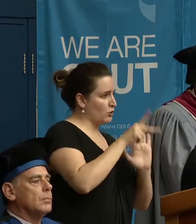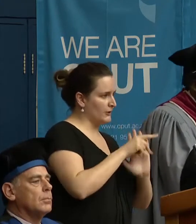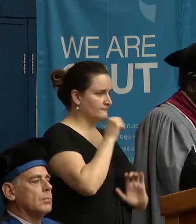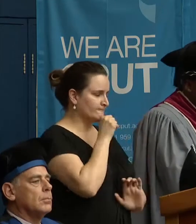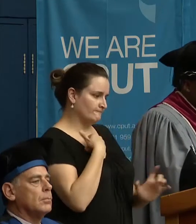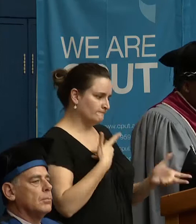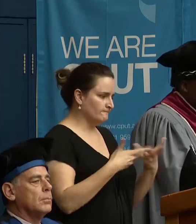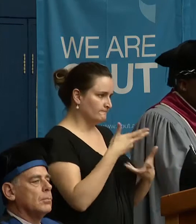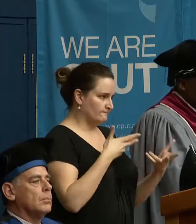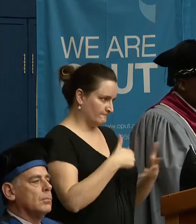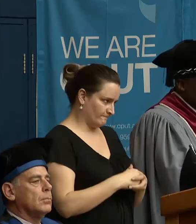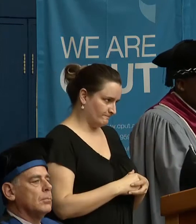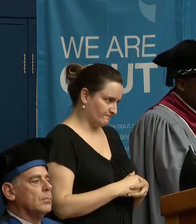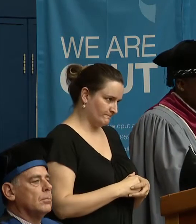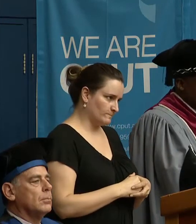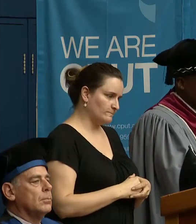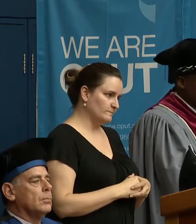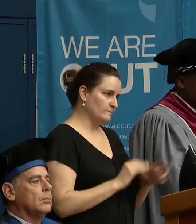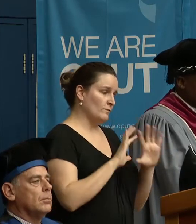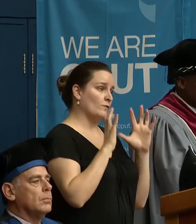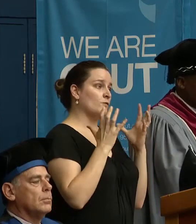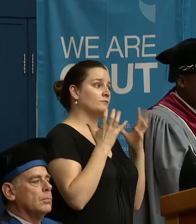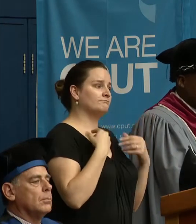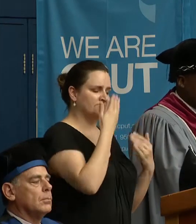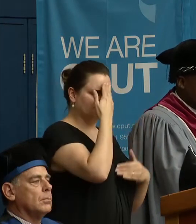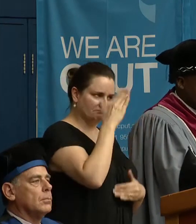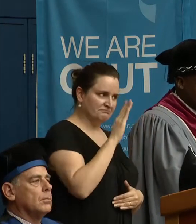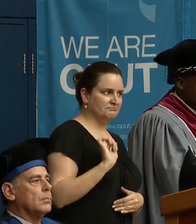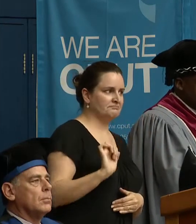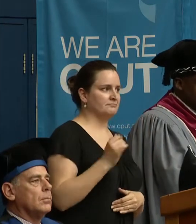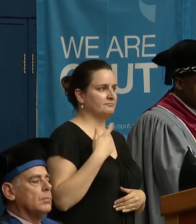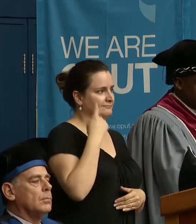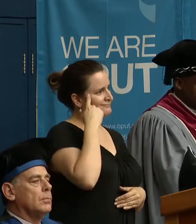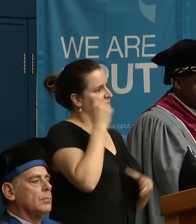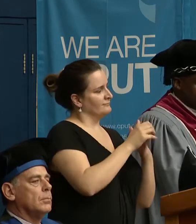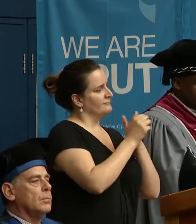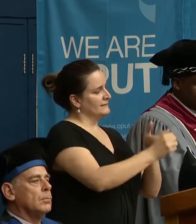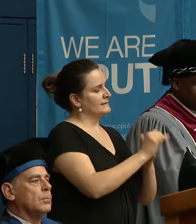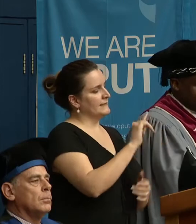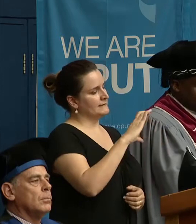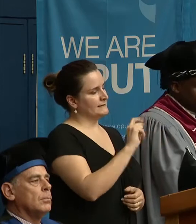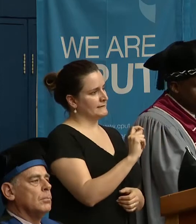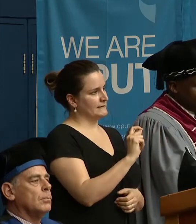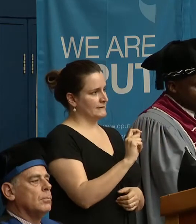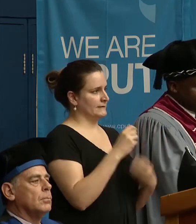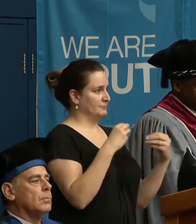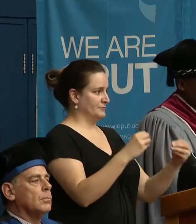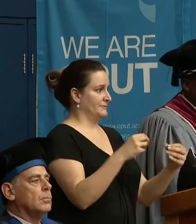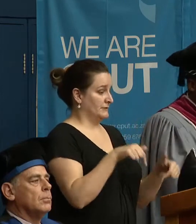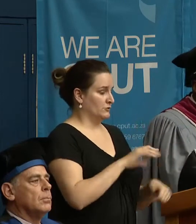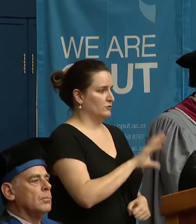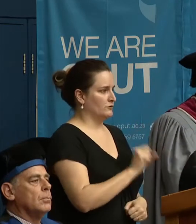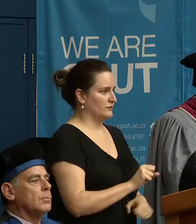Nivesh is well regarded as a thought leader within the ICT industry in South Africa and